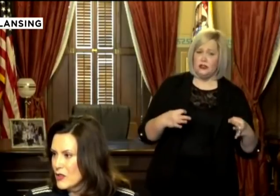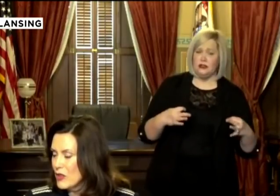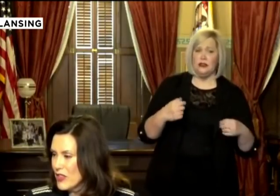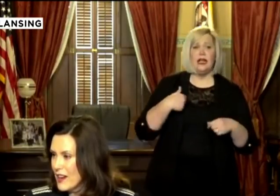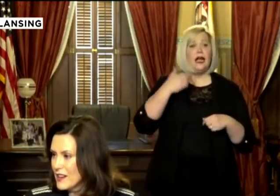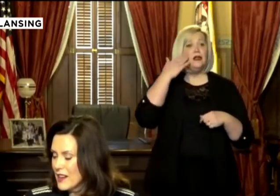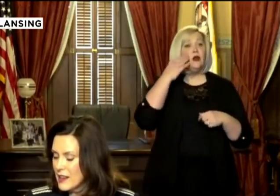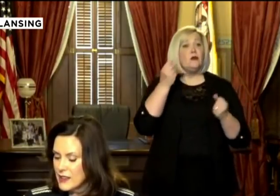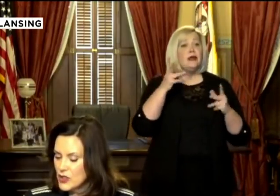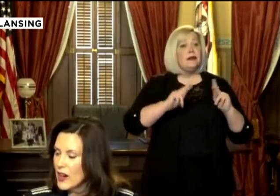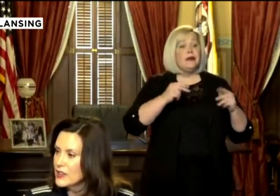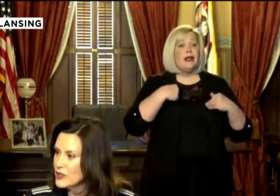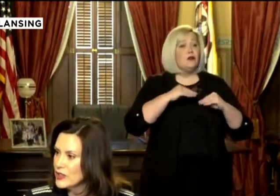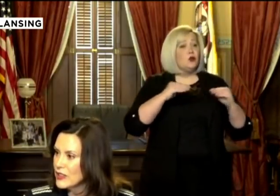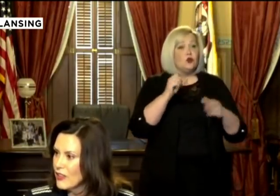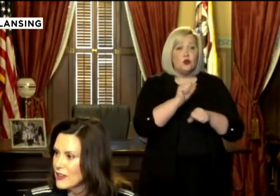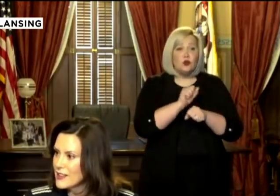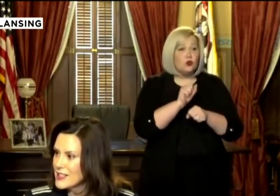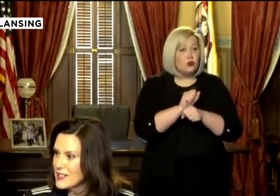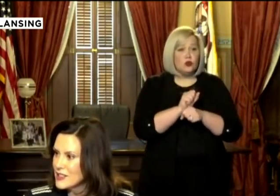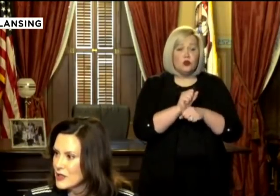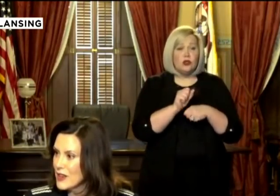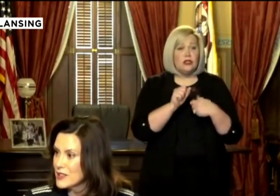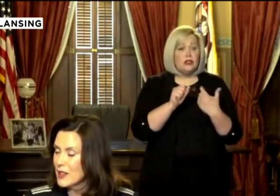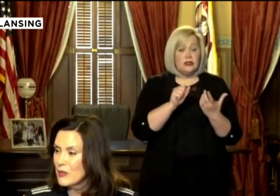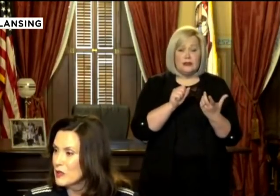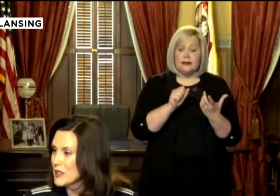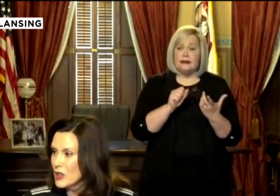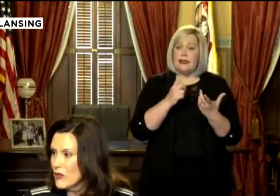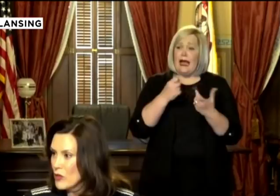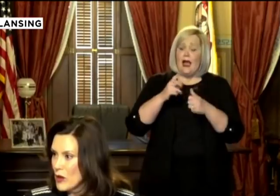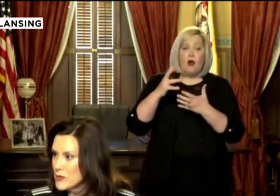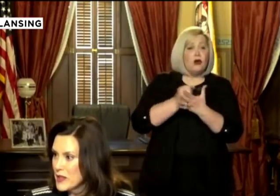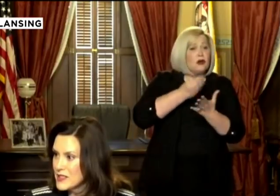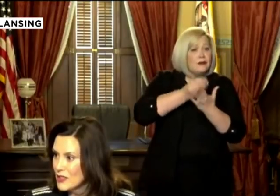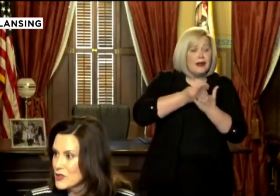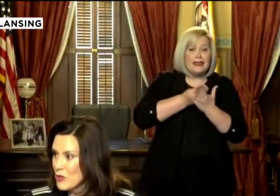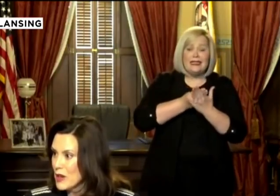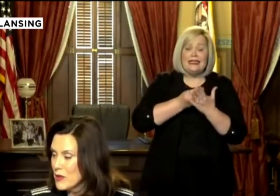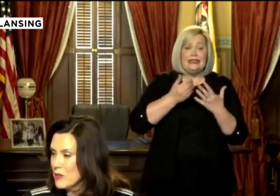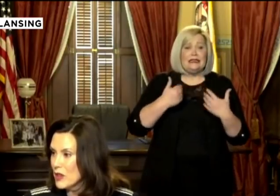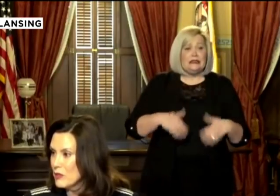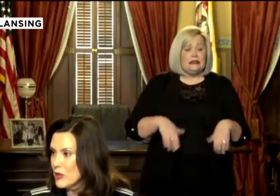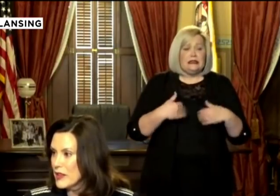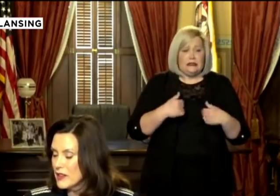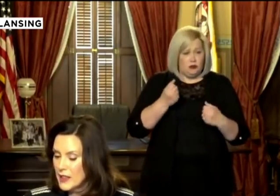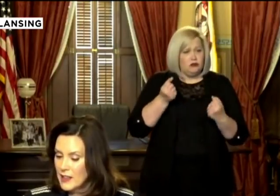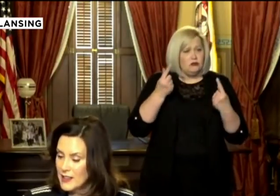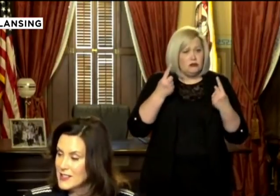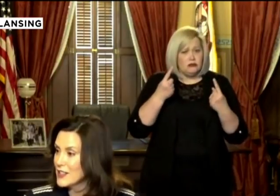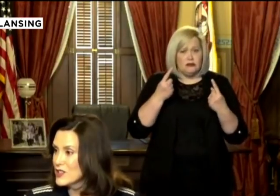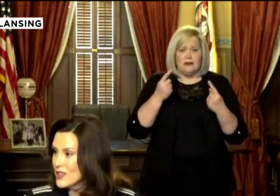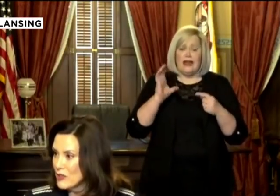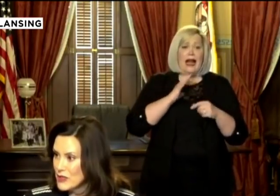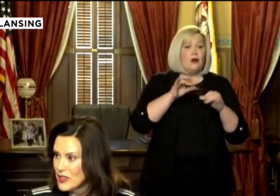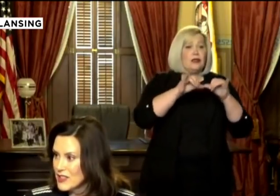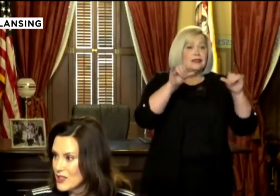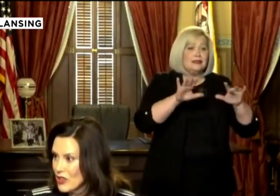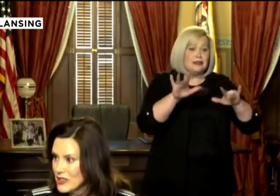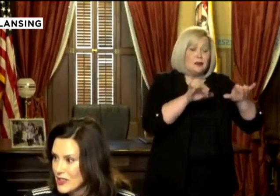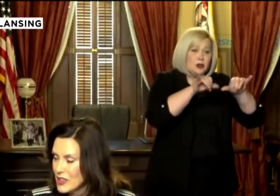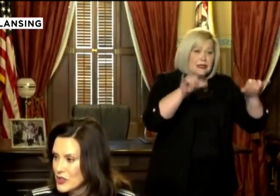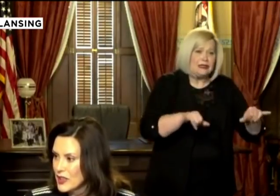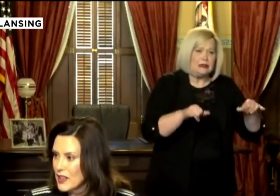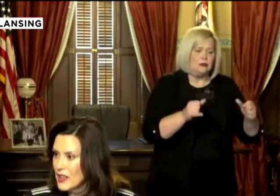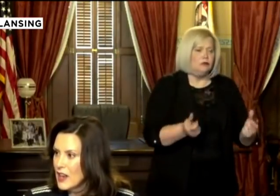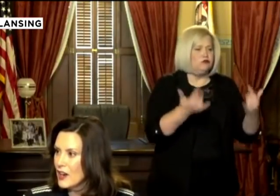with that, and trying to confront a state system that has been completely overwhelmed because there are so many people unemployed. It's not just here in Michigan;